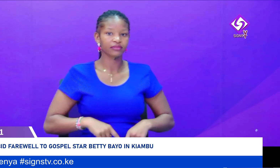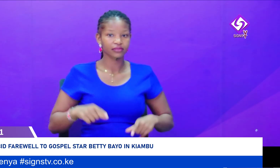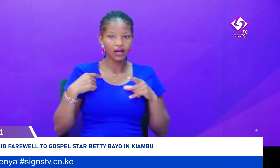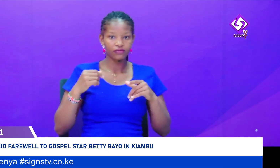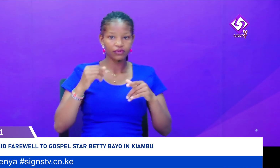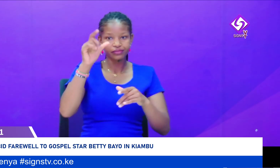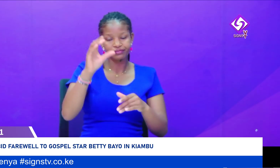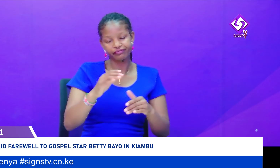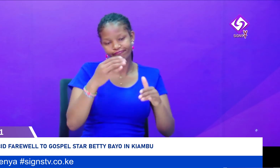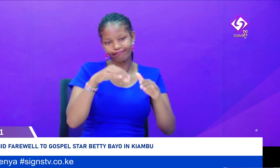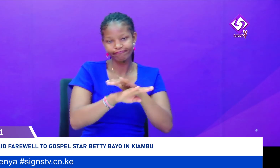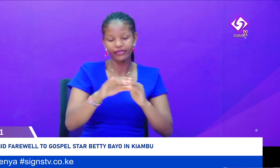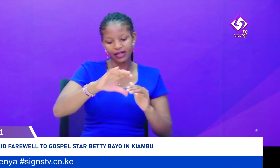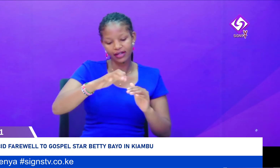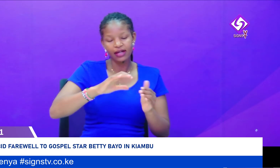Let's take a watch.